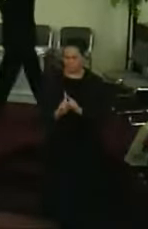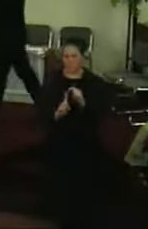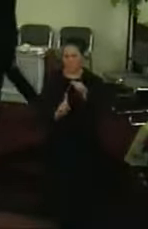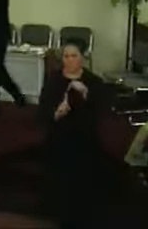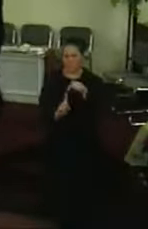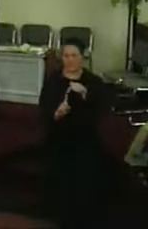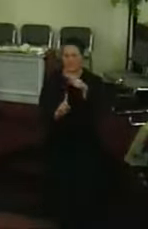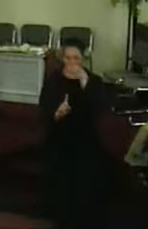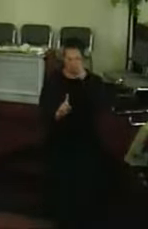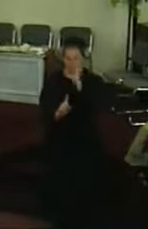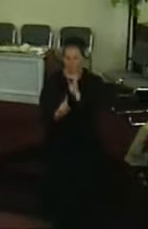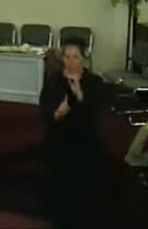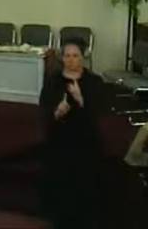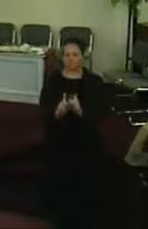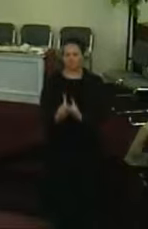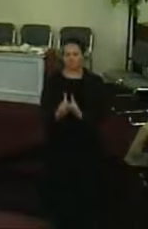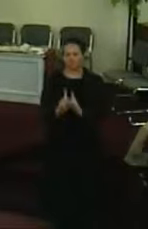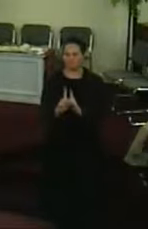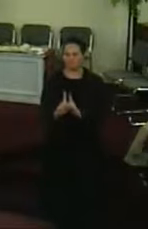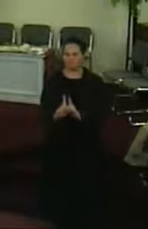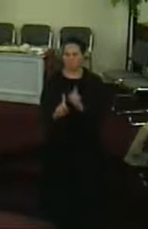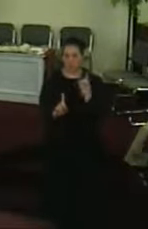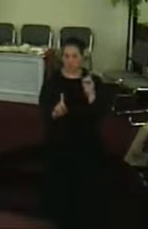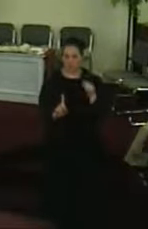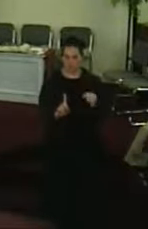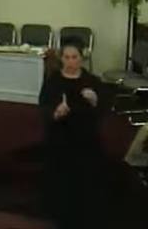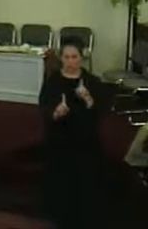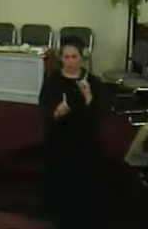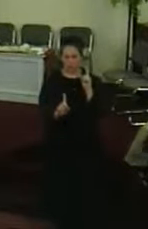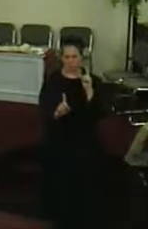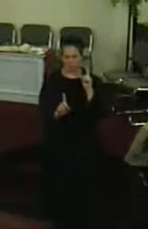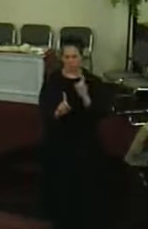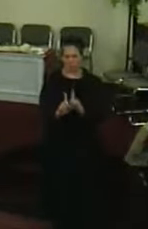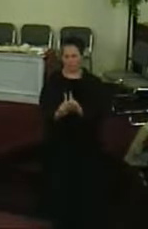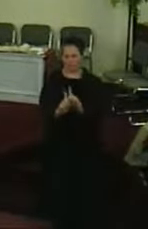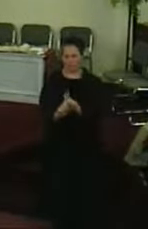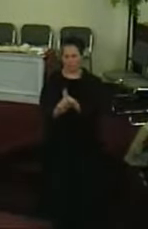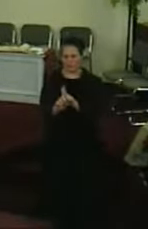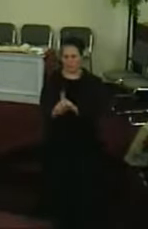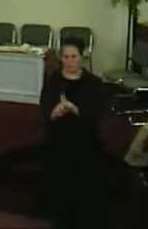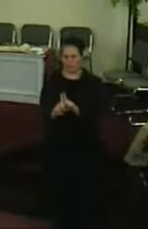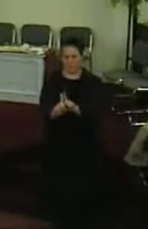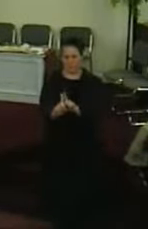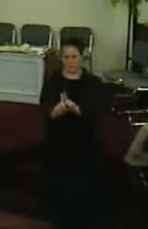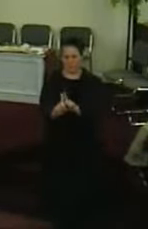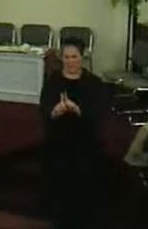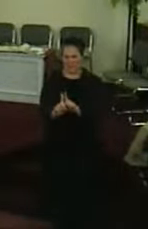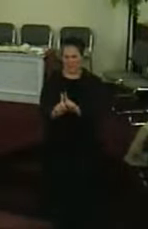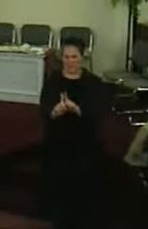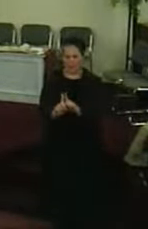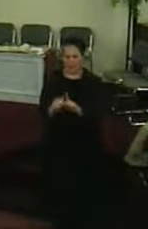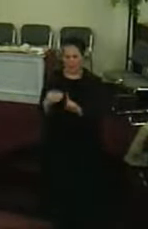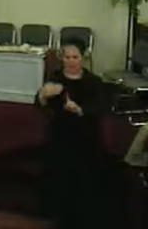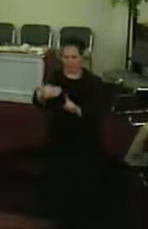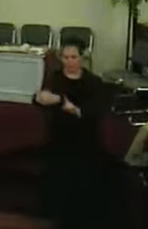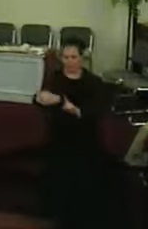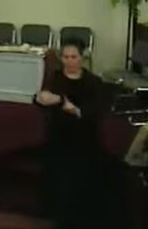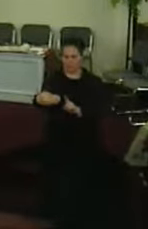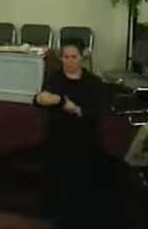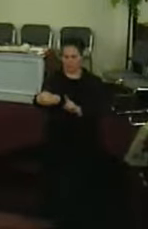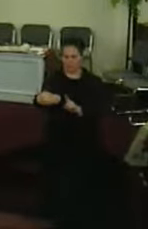God, and it seems like you've come to a dead end, keep your focus right